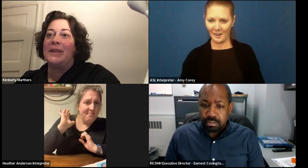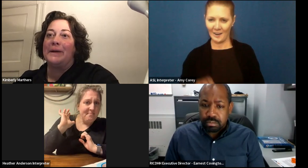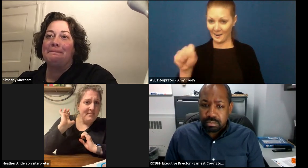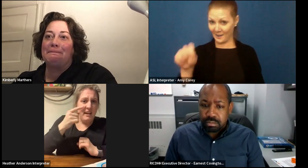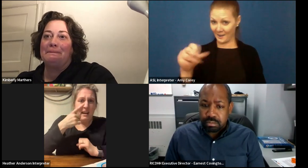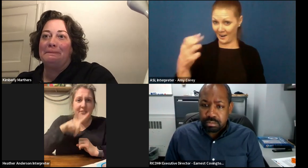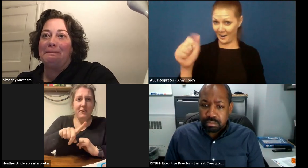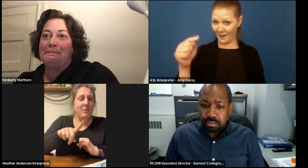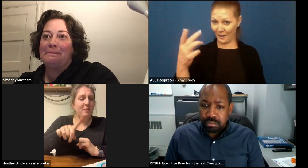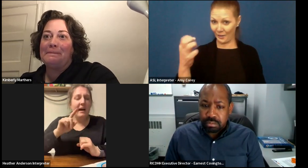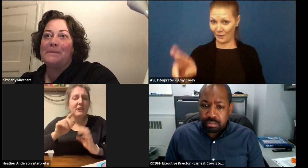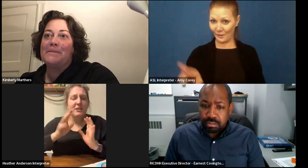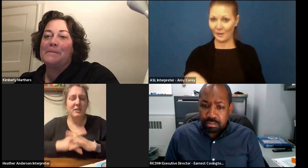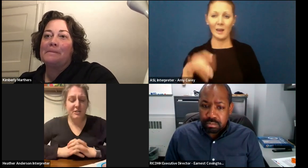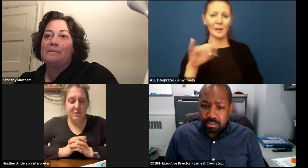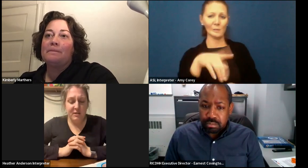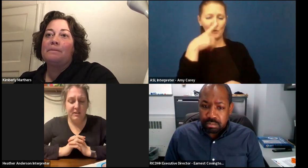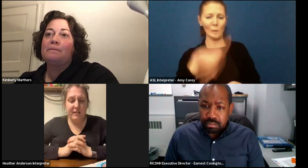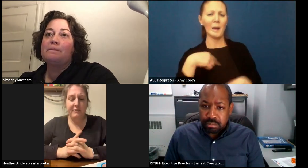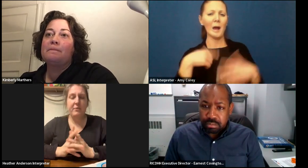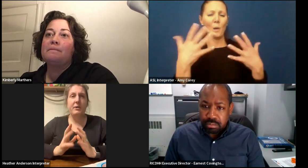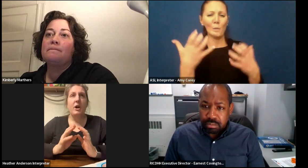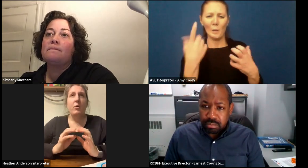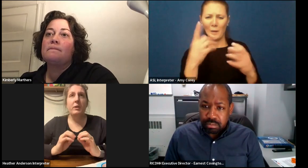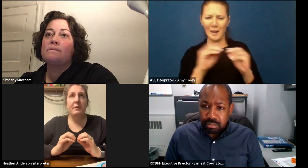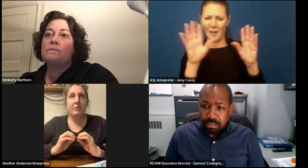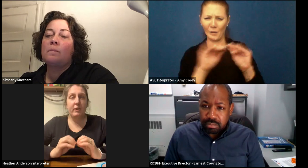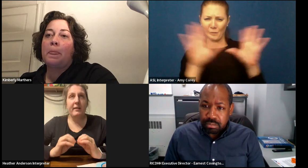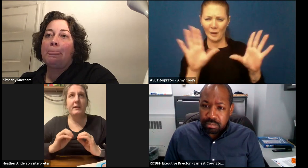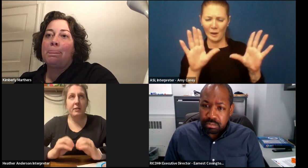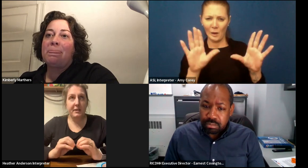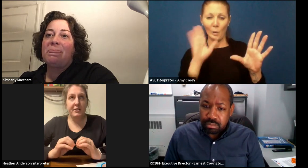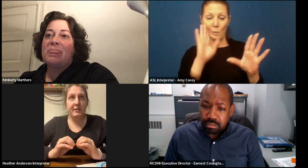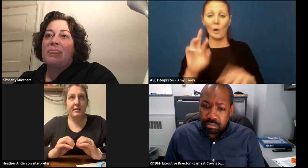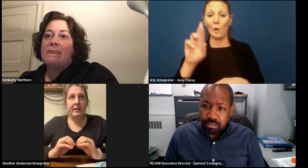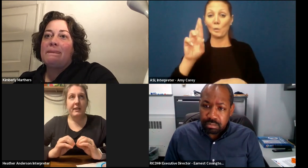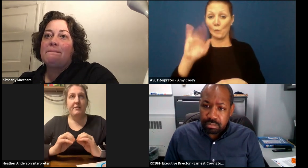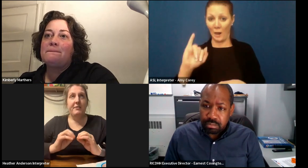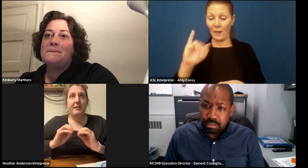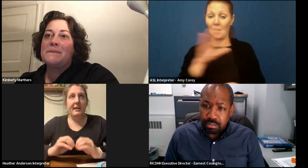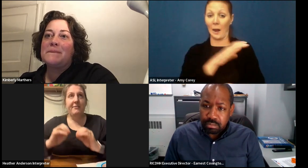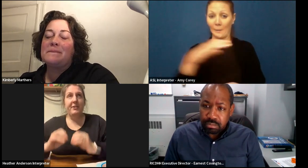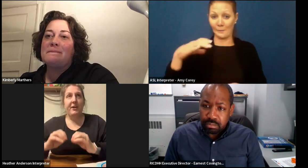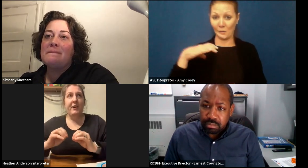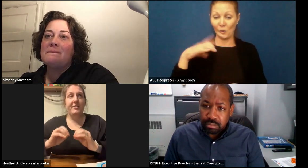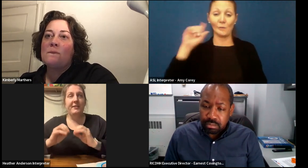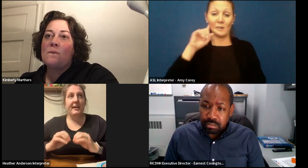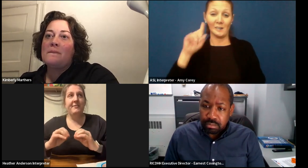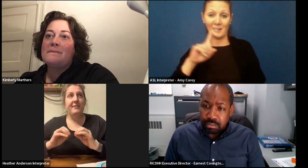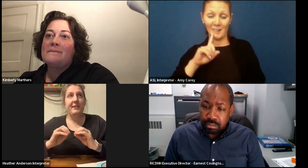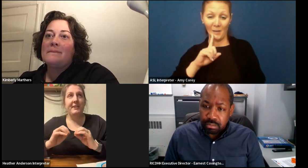Yes, Heather. If you don't mind, I just wanted to clarify, would it be the Rhode Island Commission for the deaf and